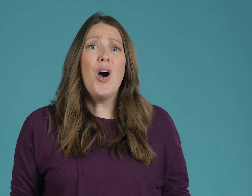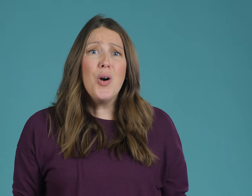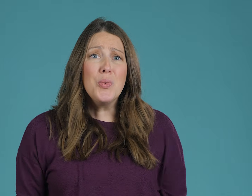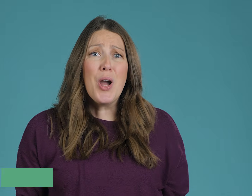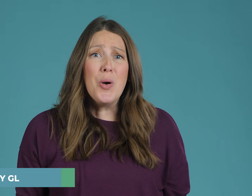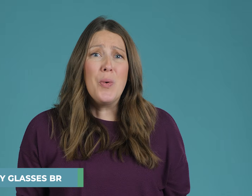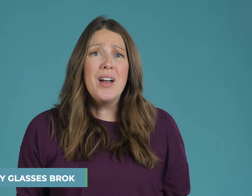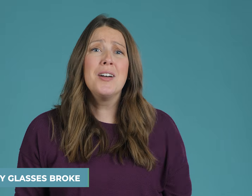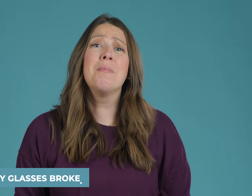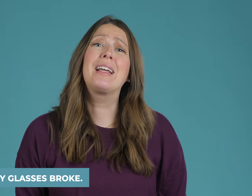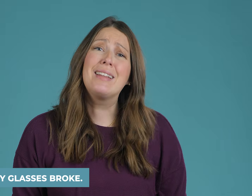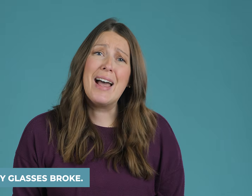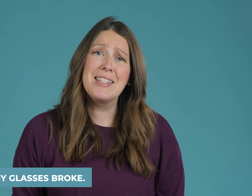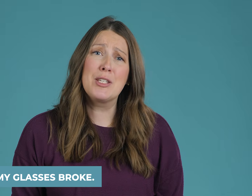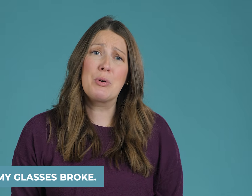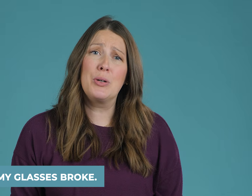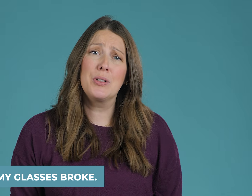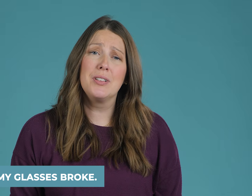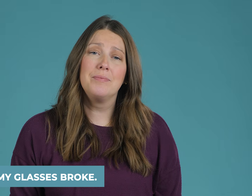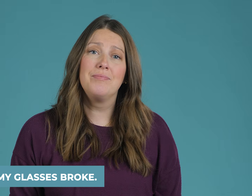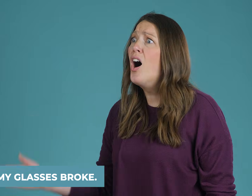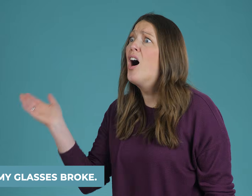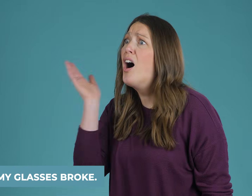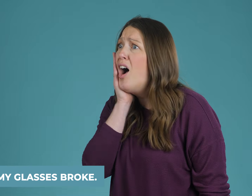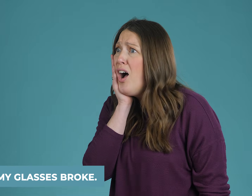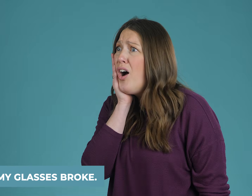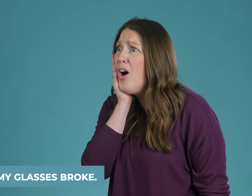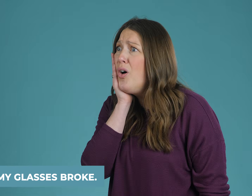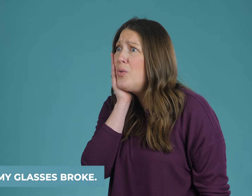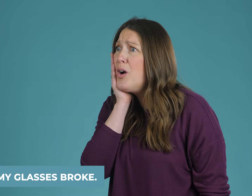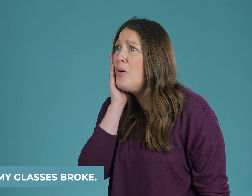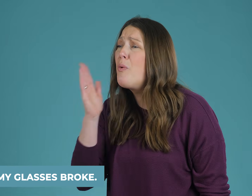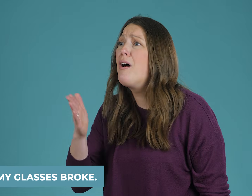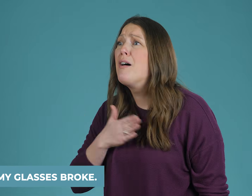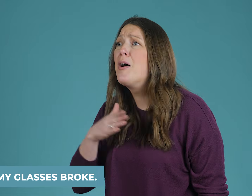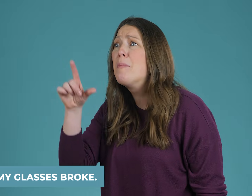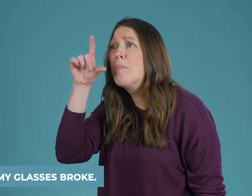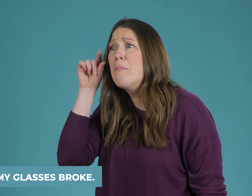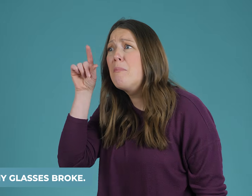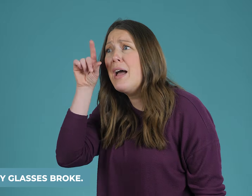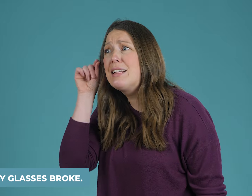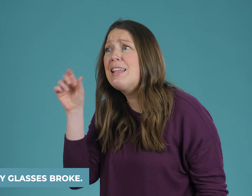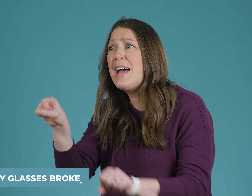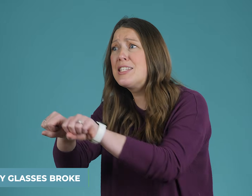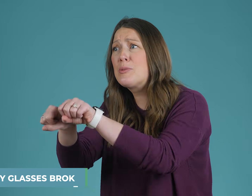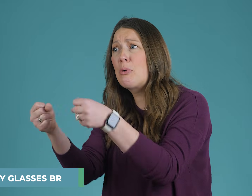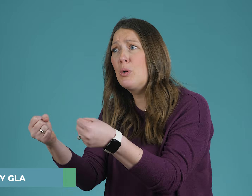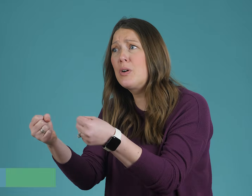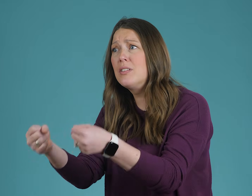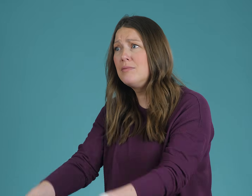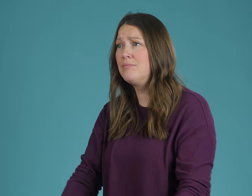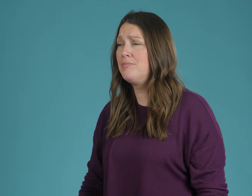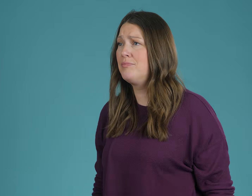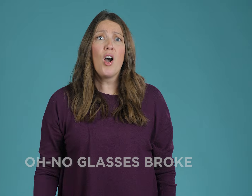Oh no, my glasses broke. Oh no, my glasses broke.